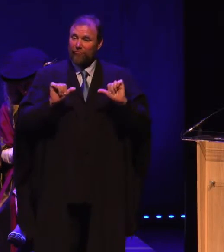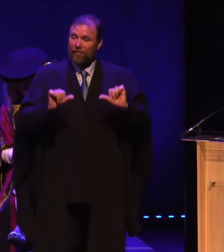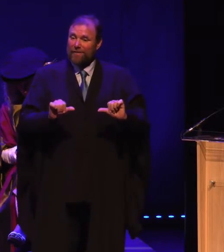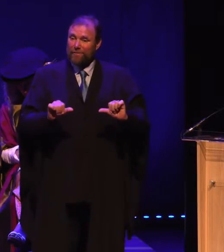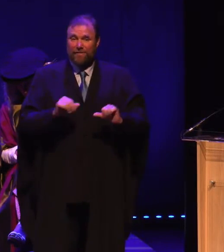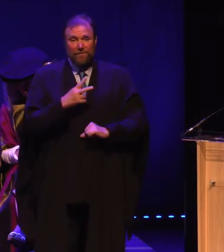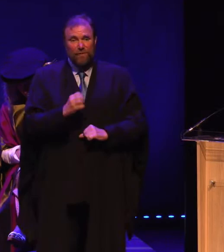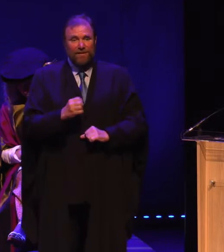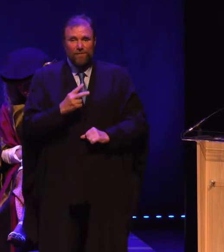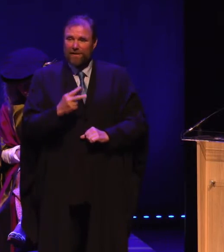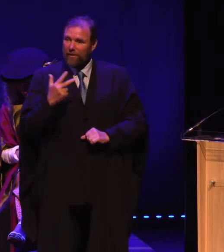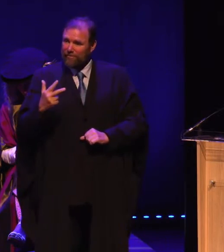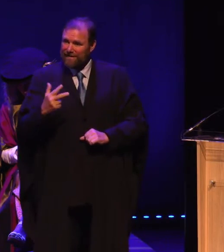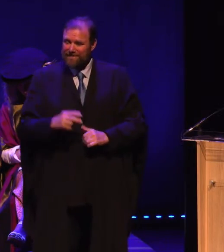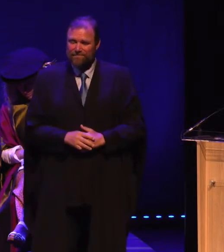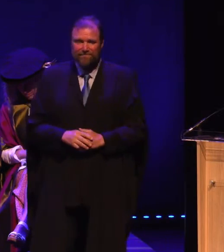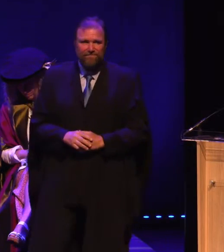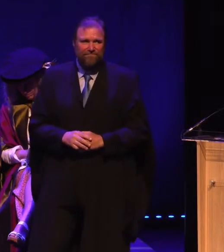2023,